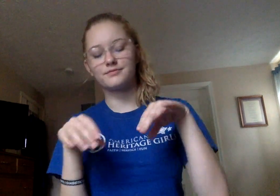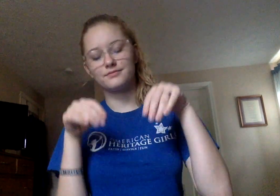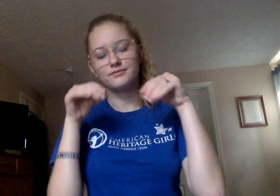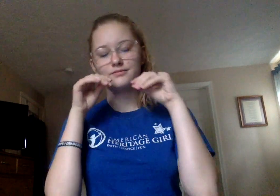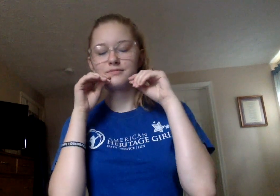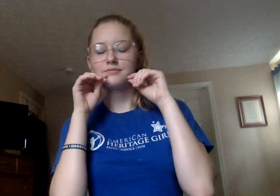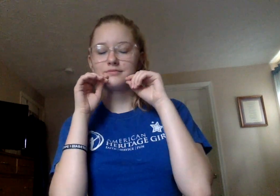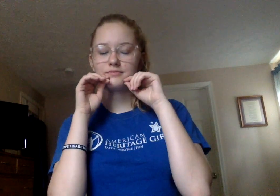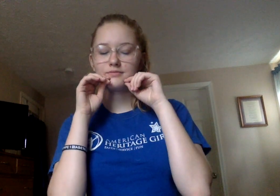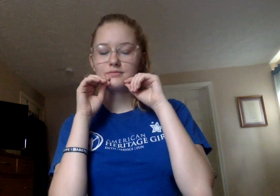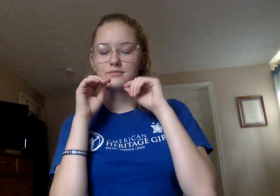asleep.